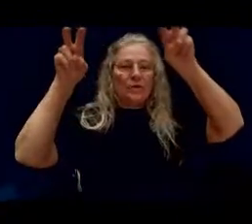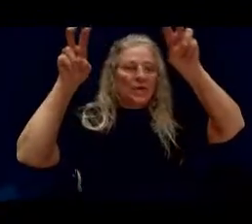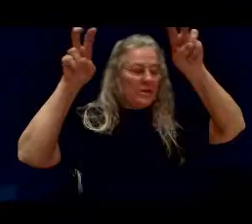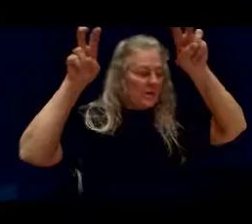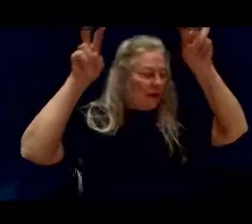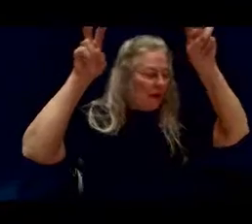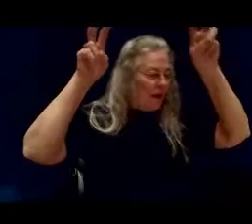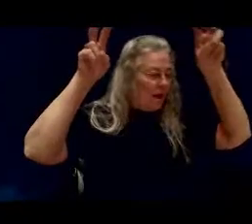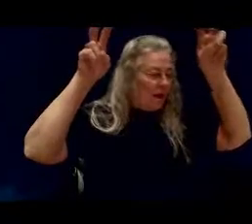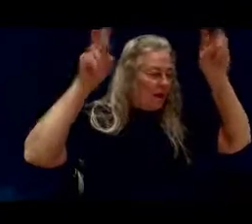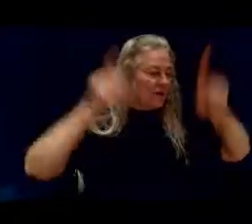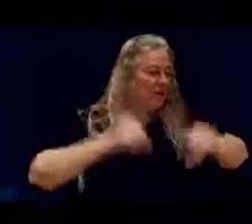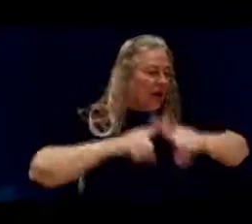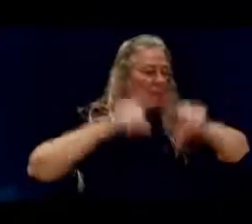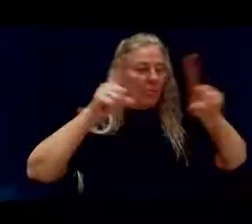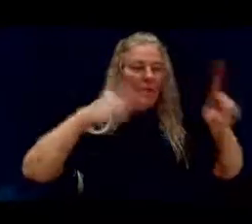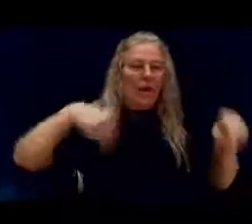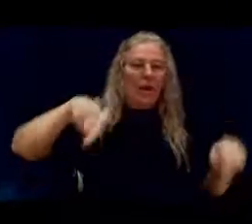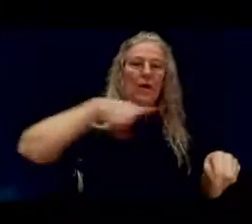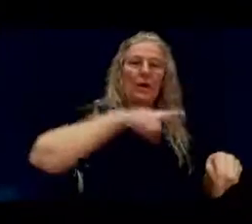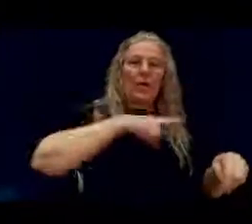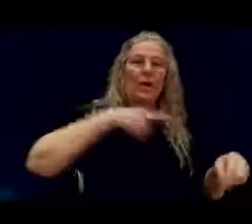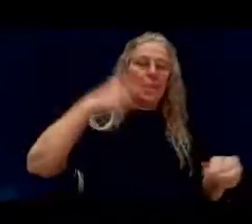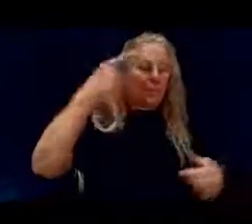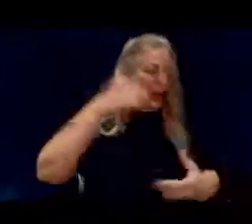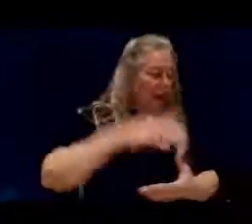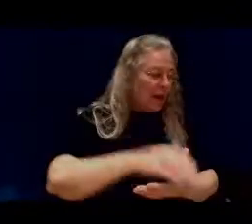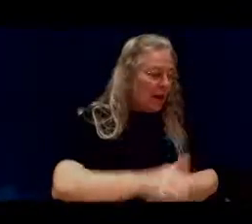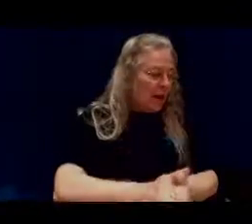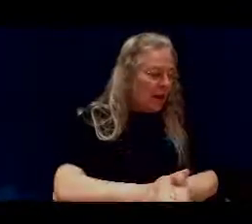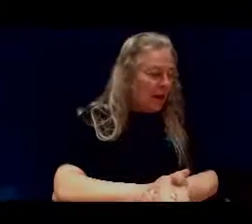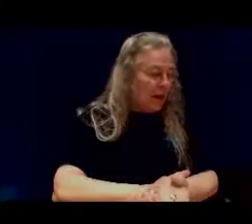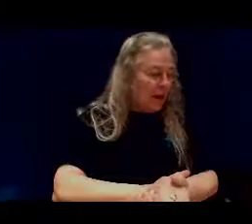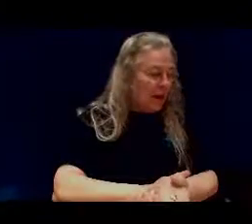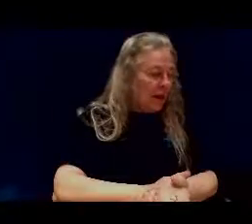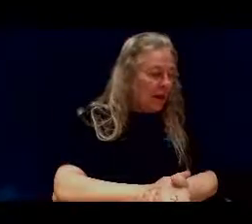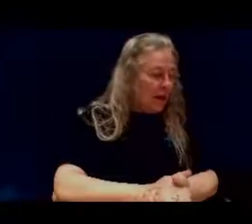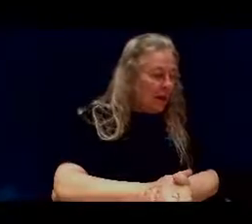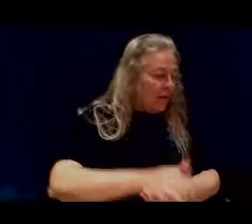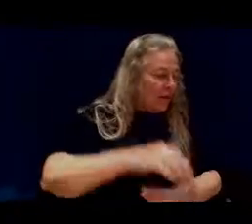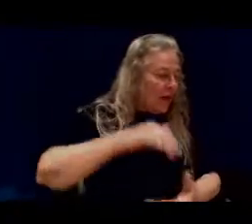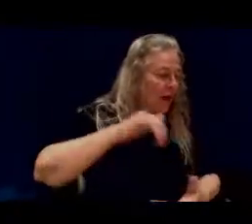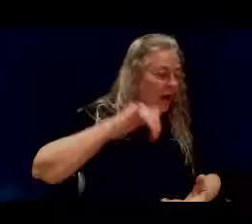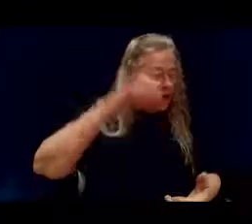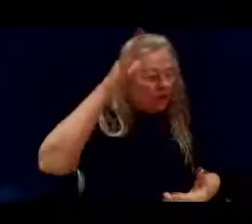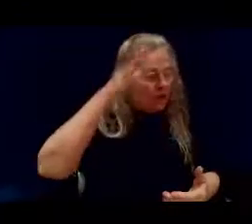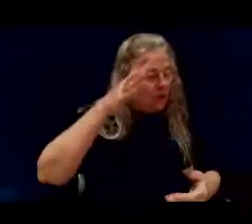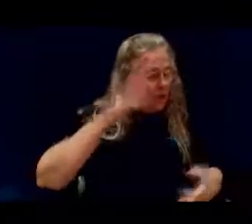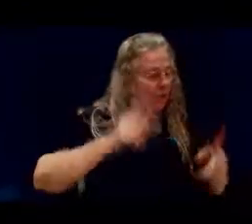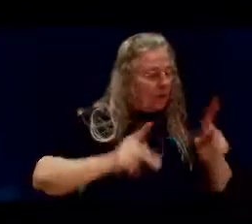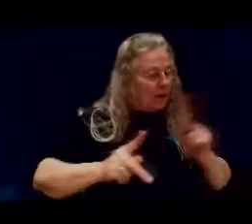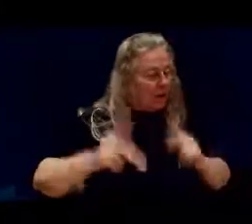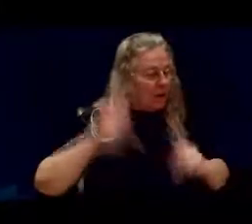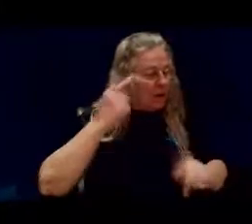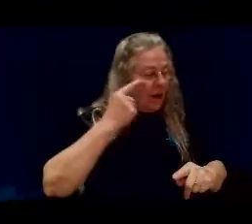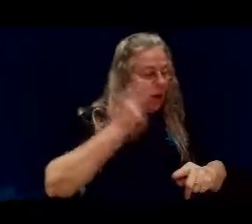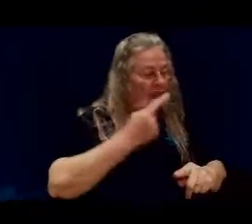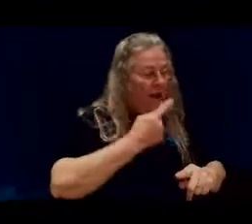the skies. But we believe that human